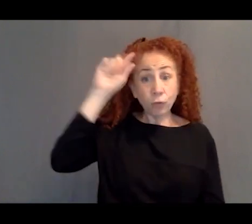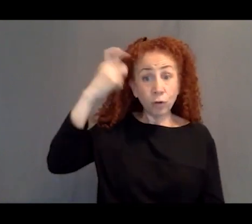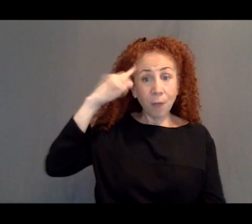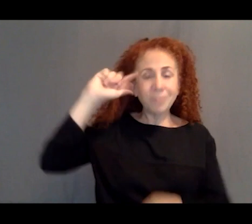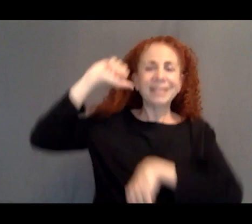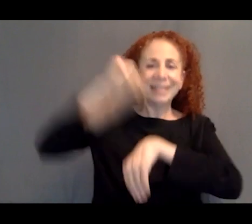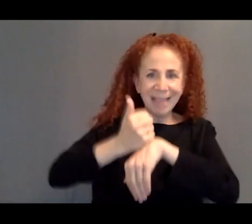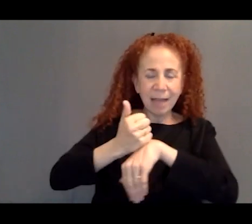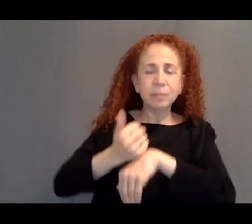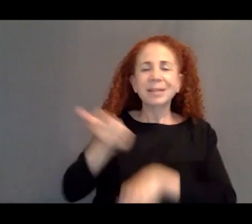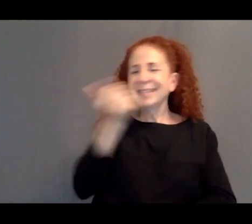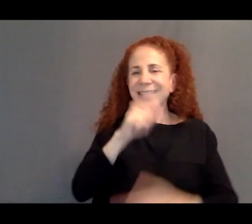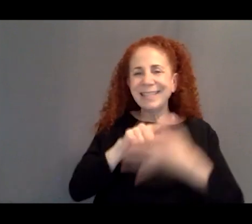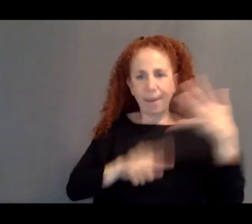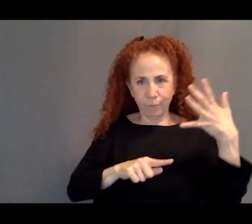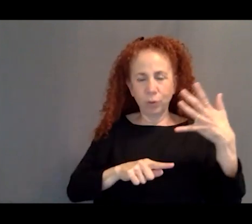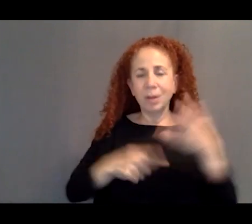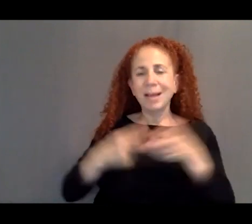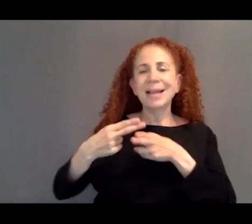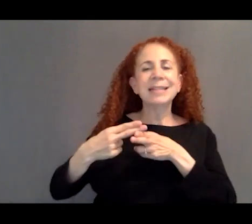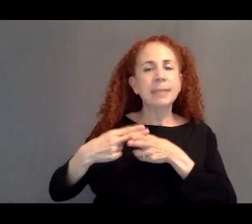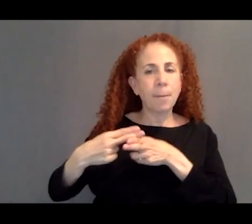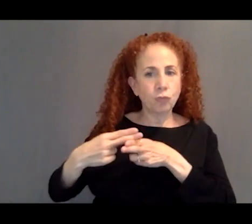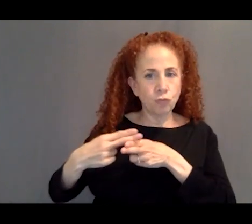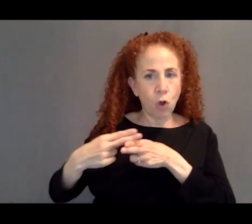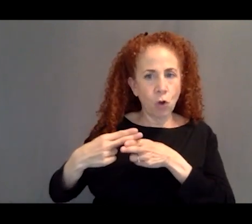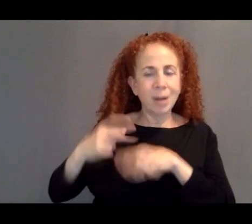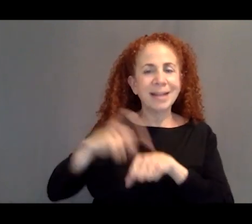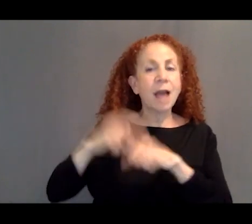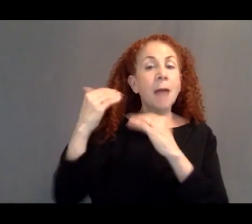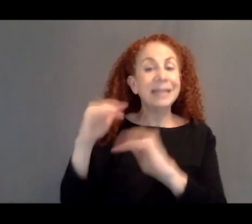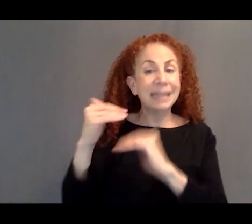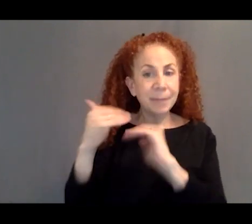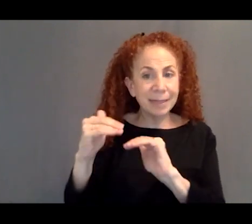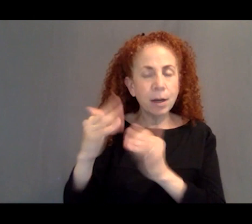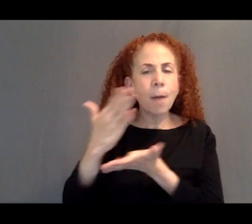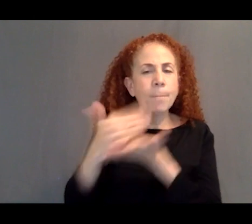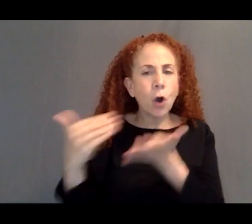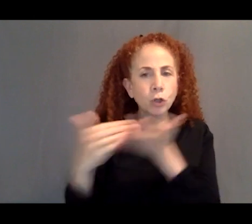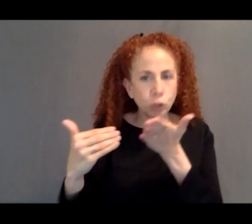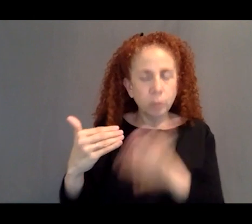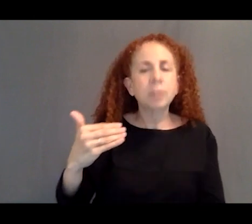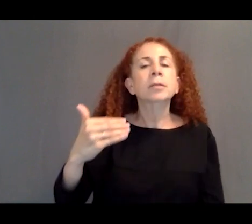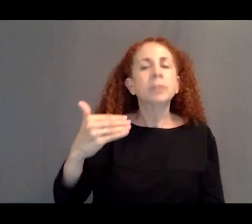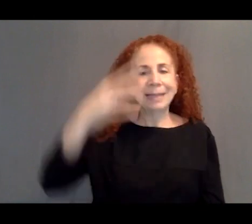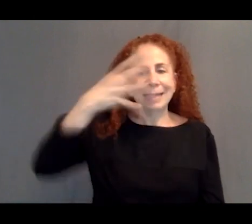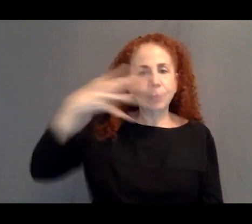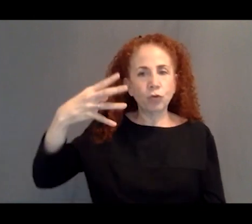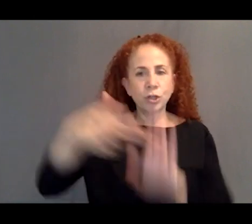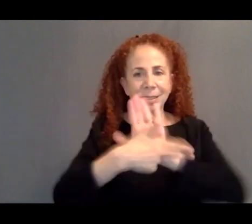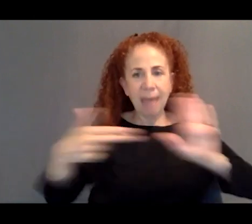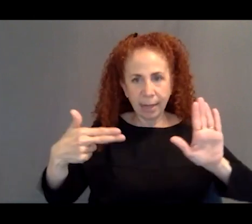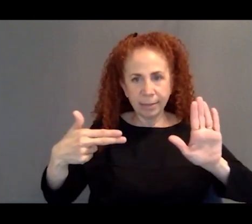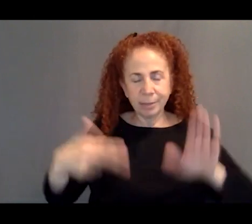a growing number of temporary, time-limited, and partial immigration statuses.